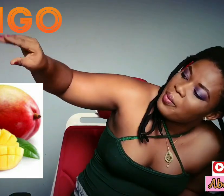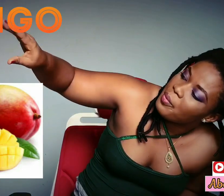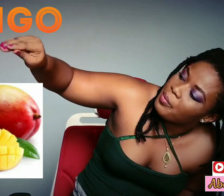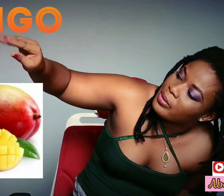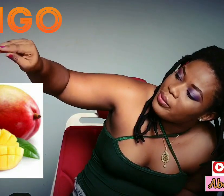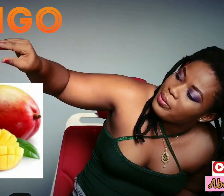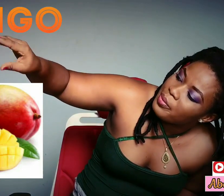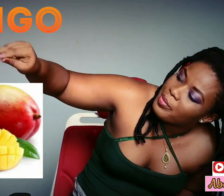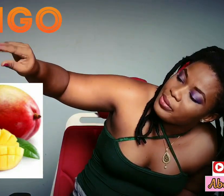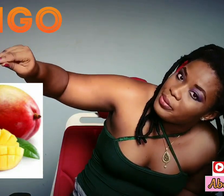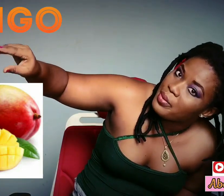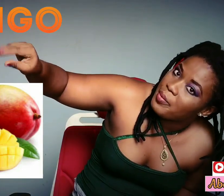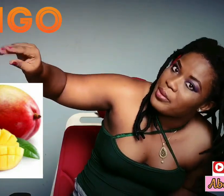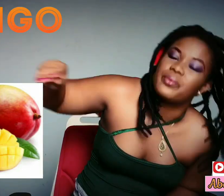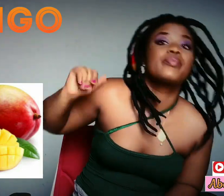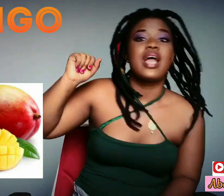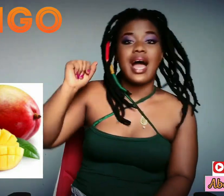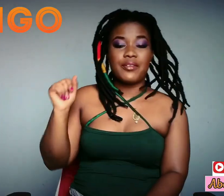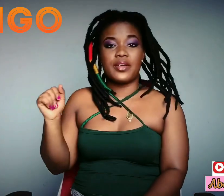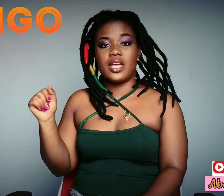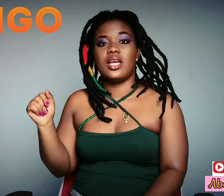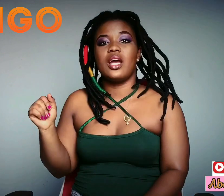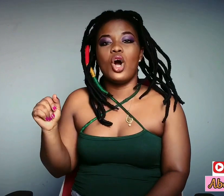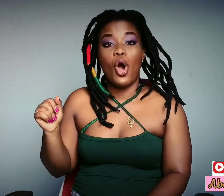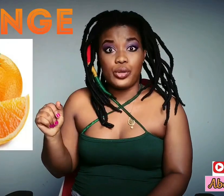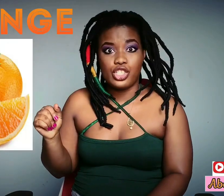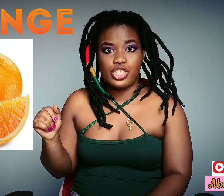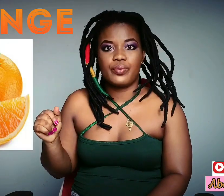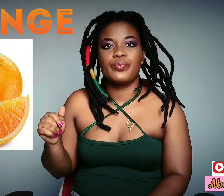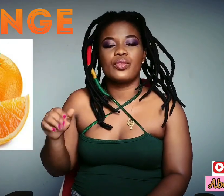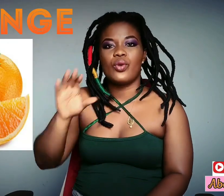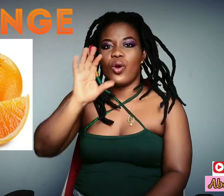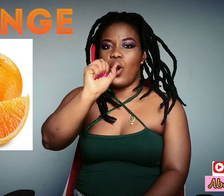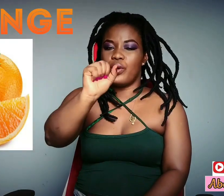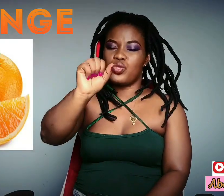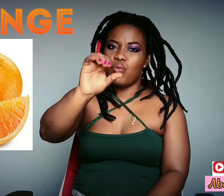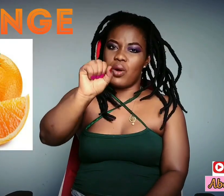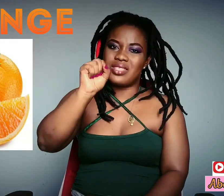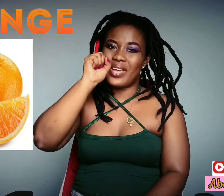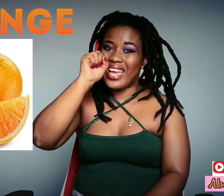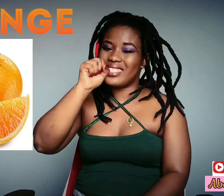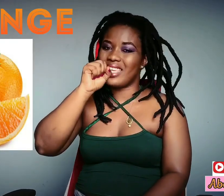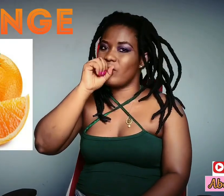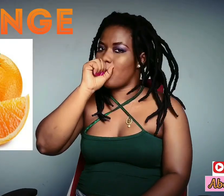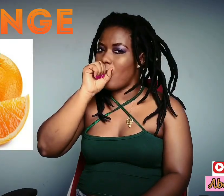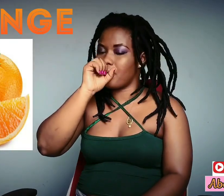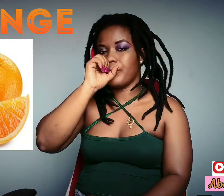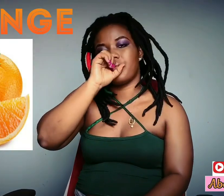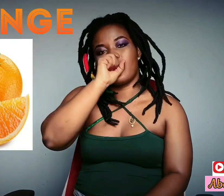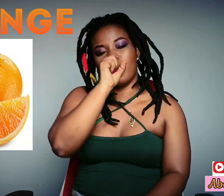Mango. Mango. Mango. Mango. Afe orange. Orange. Almost. Oh yeah, a sign. What about